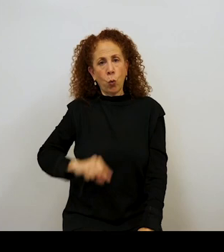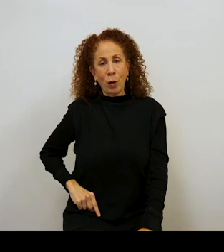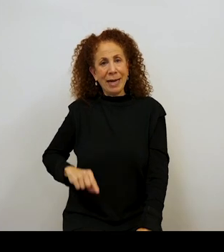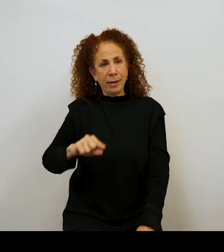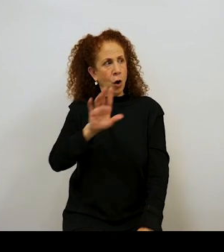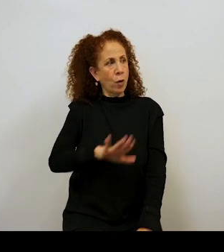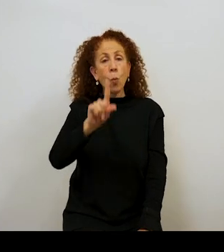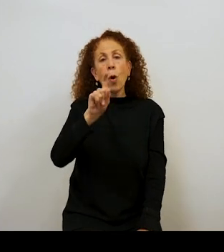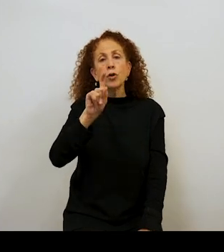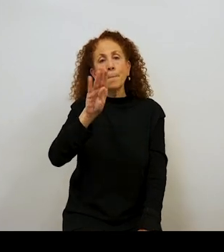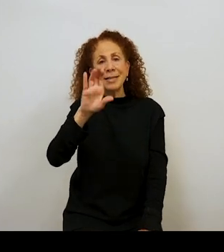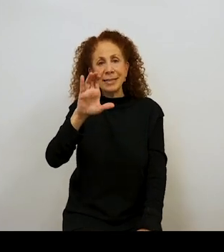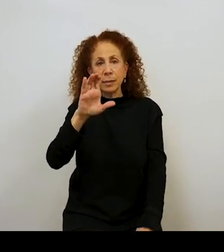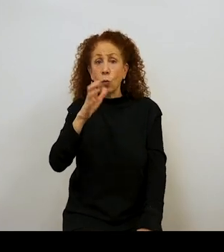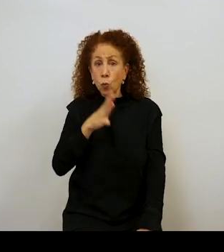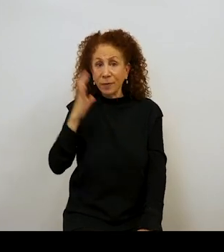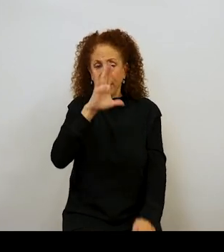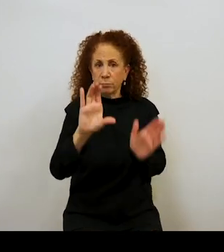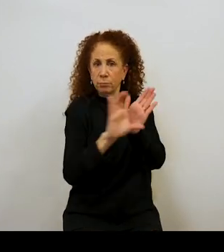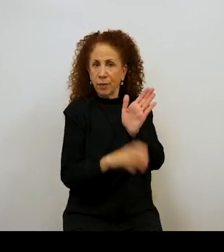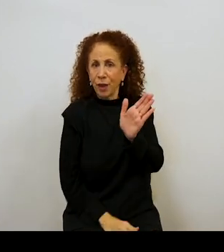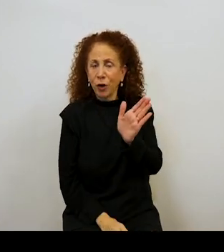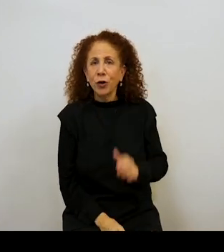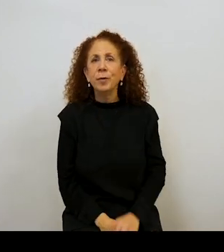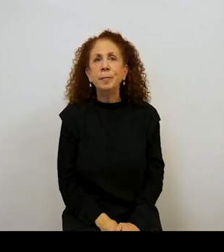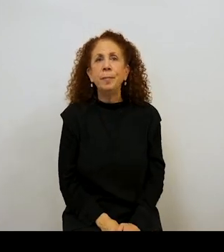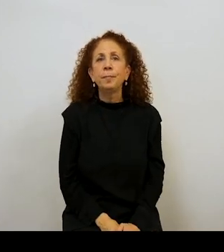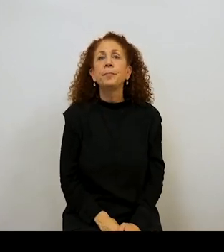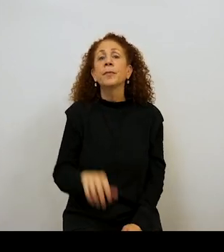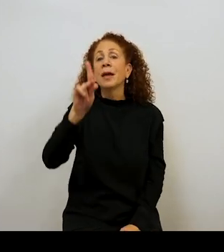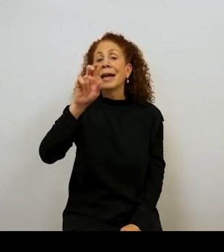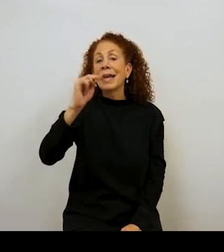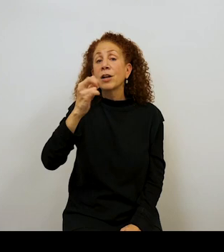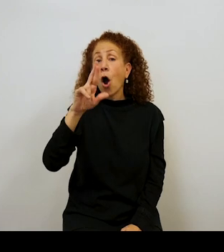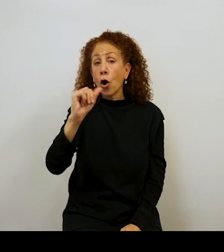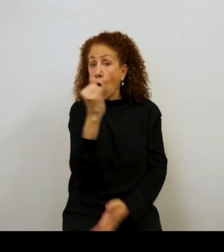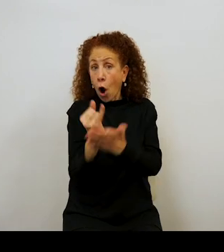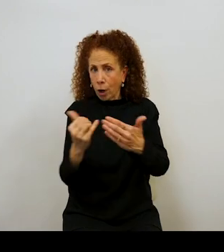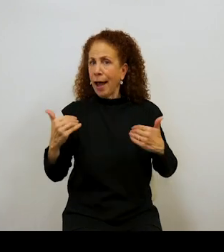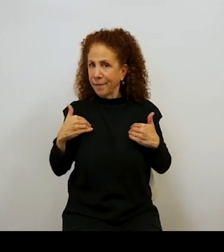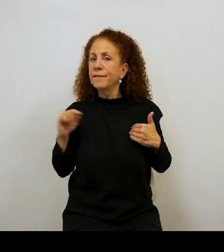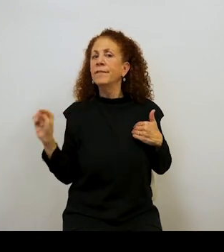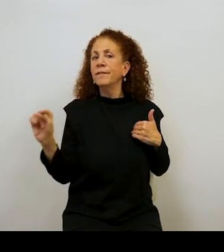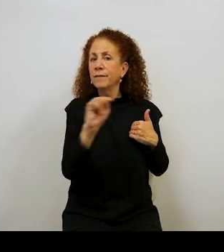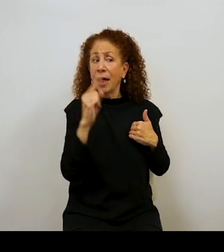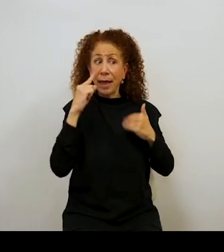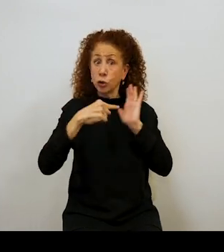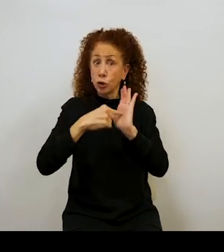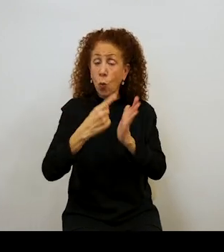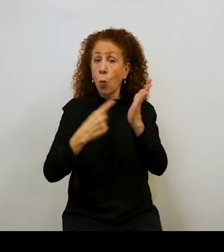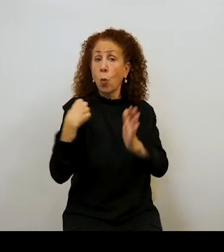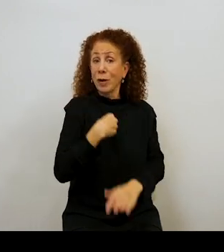around 100 BC. Mm-hmm. There are pieces of Gandhara art which show what we think